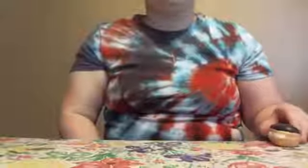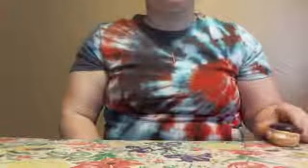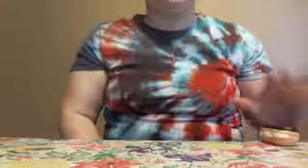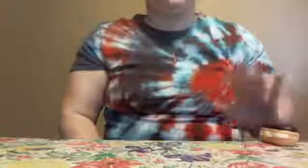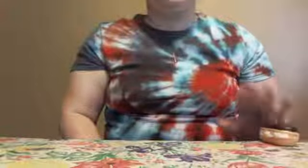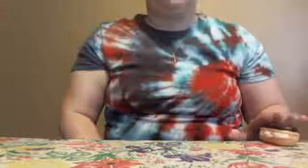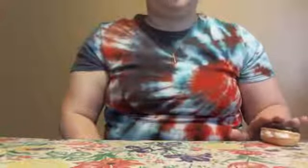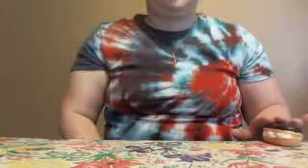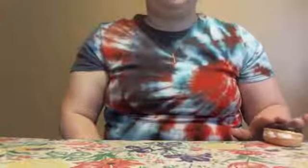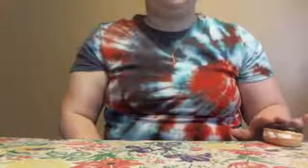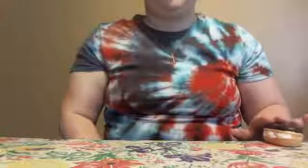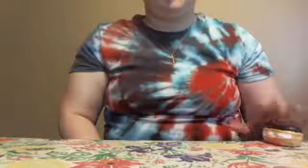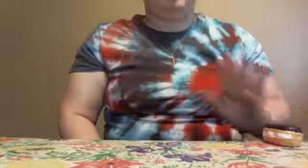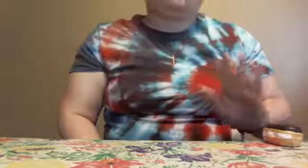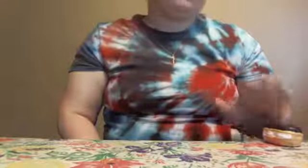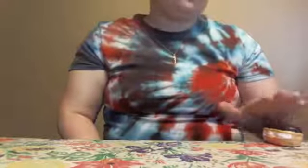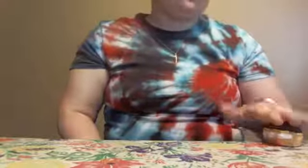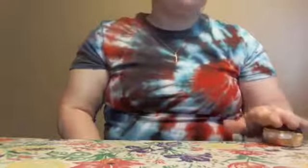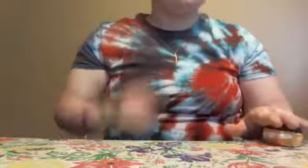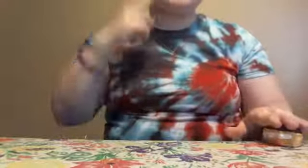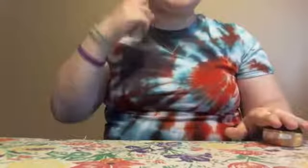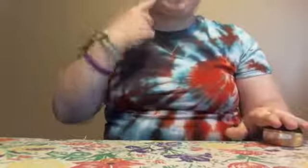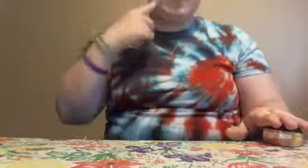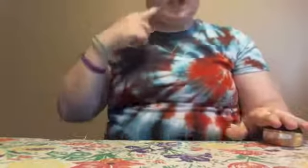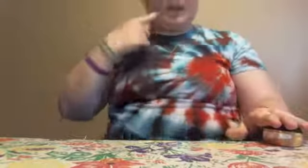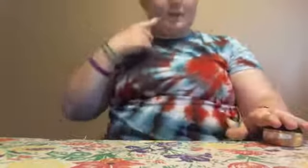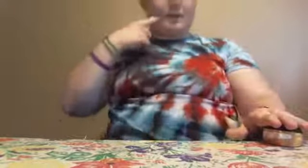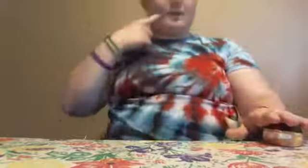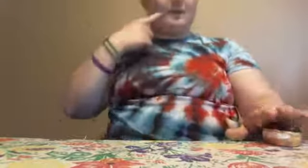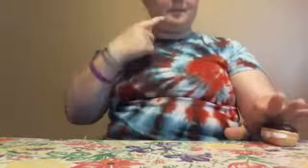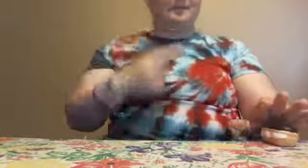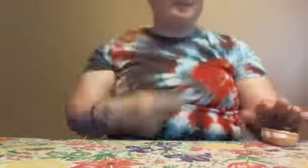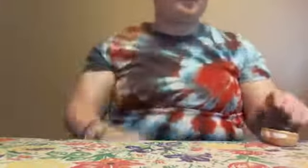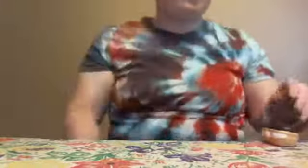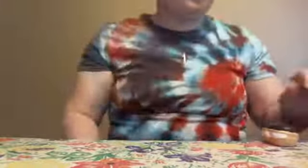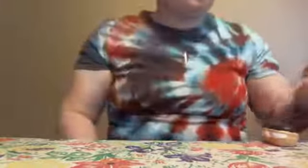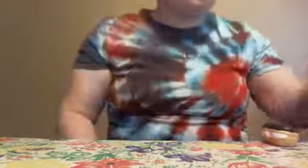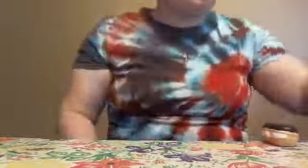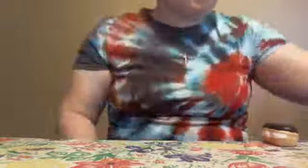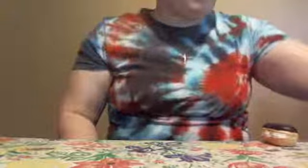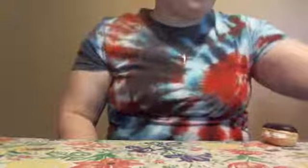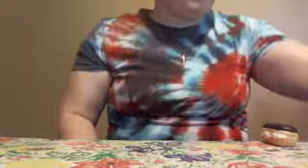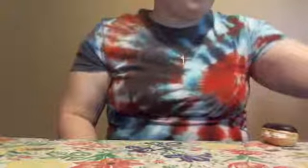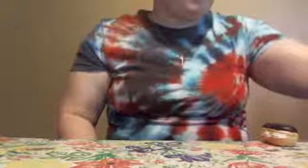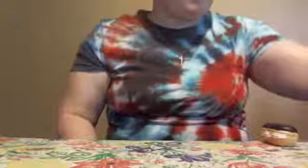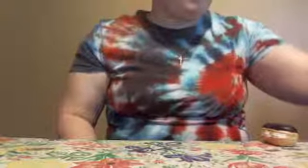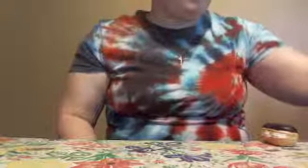which one I took away. So I have sweets. I